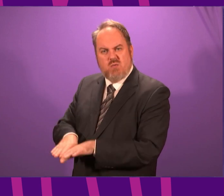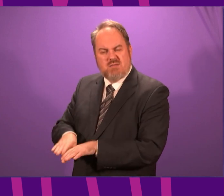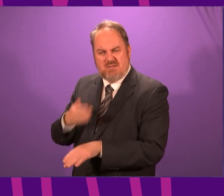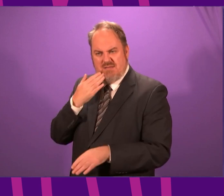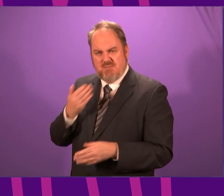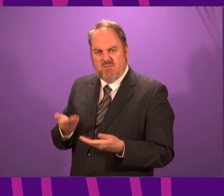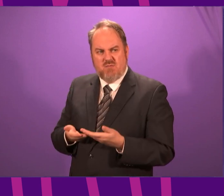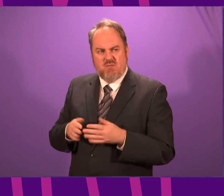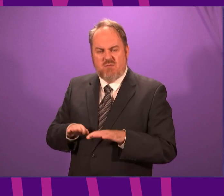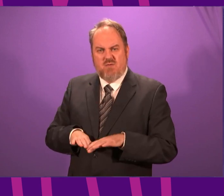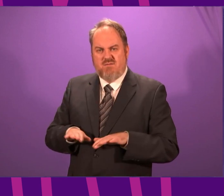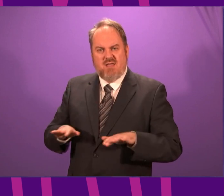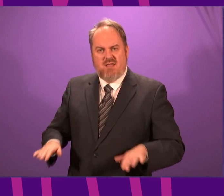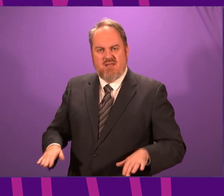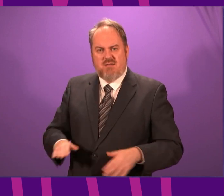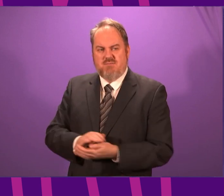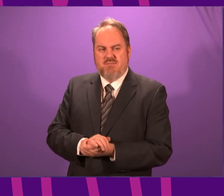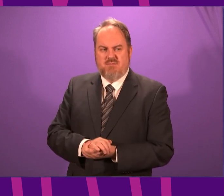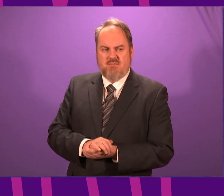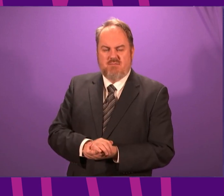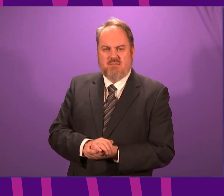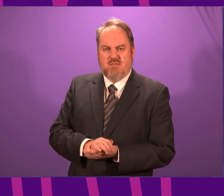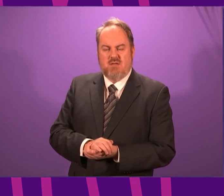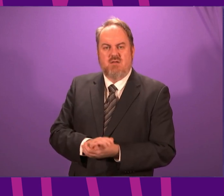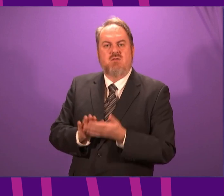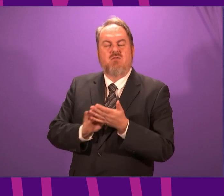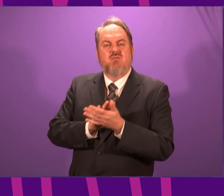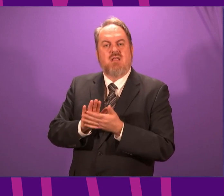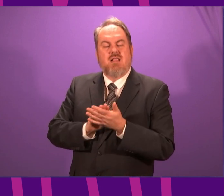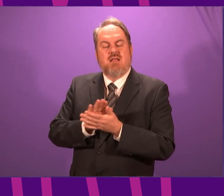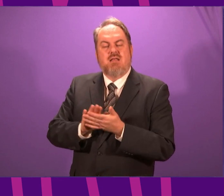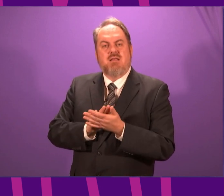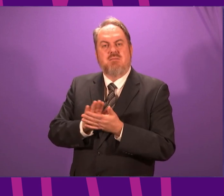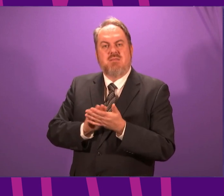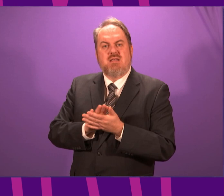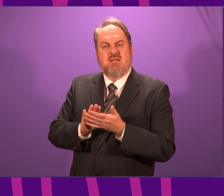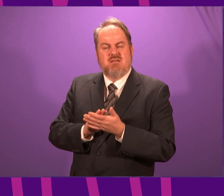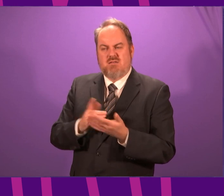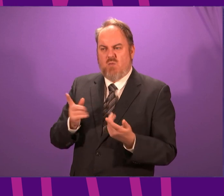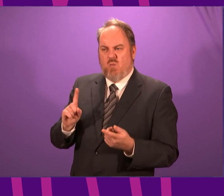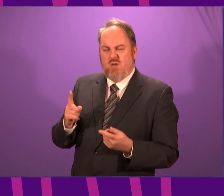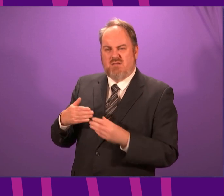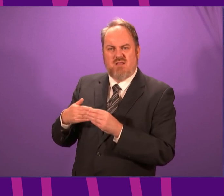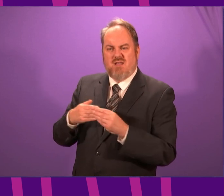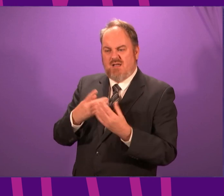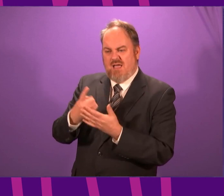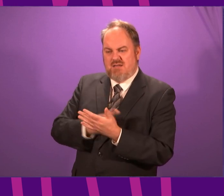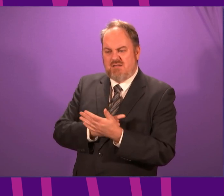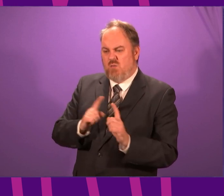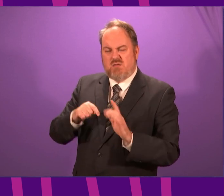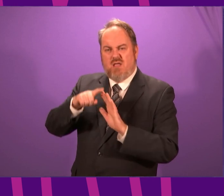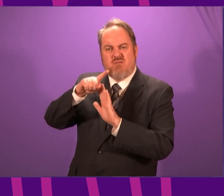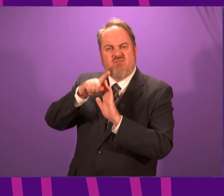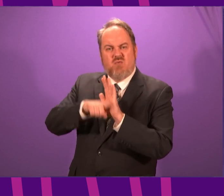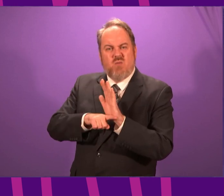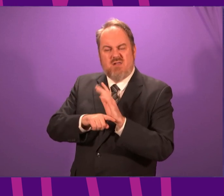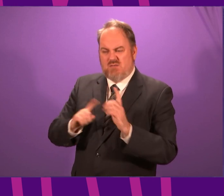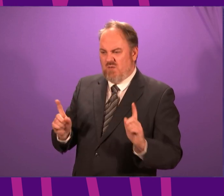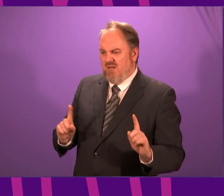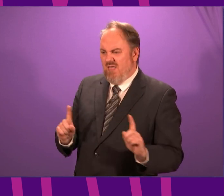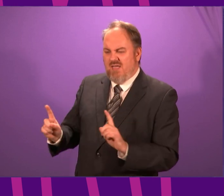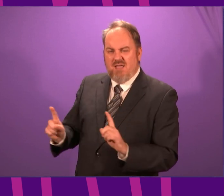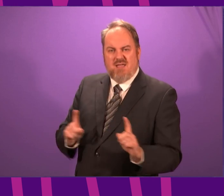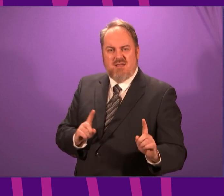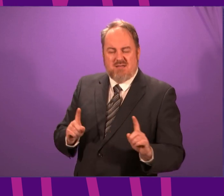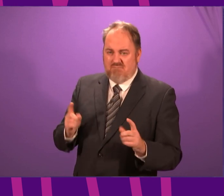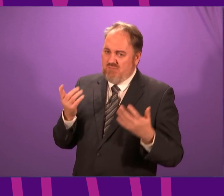clarify what the specific guidance is for businesses such as this. But this goes to the heart of the problem over the new